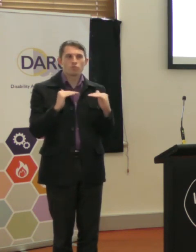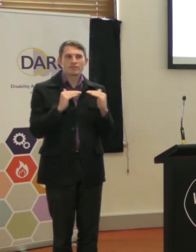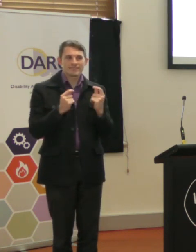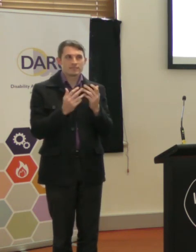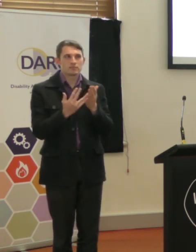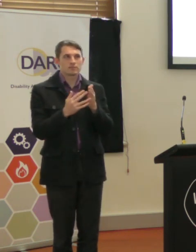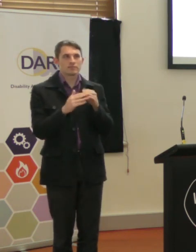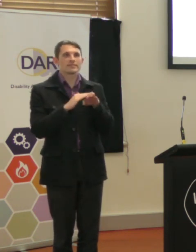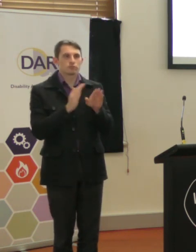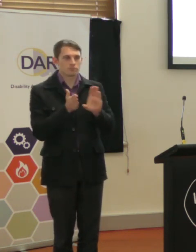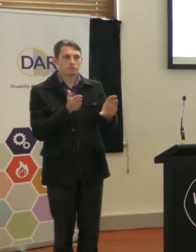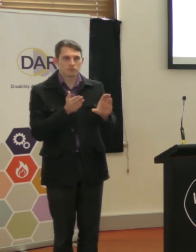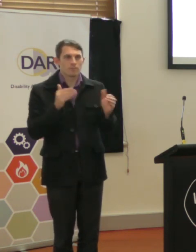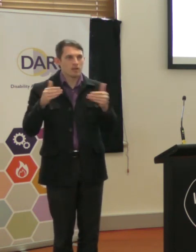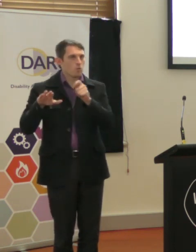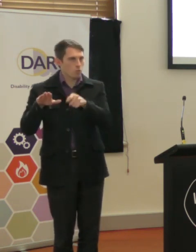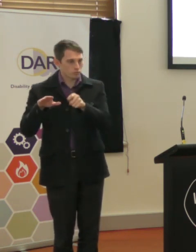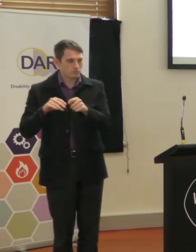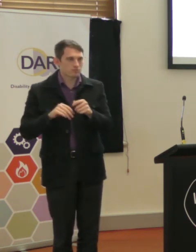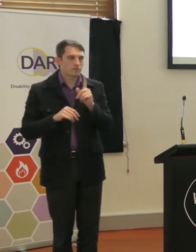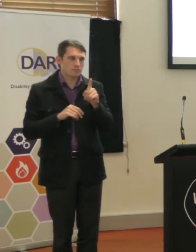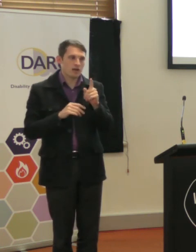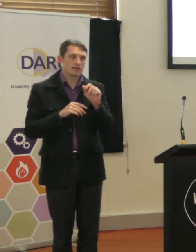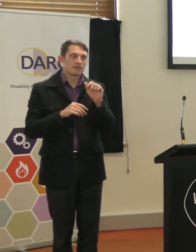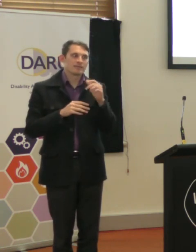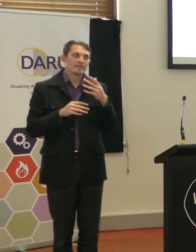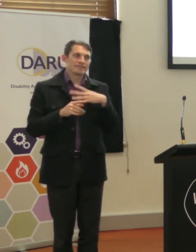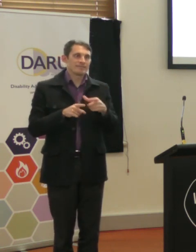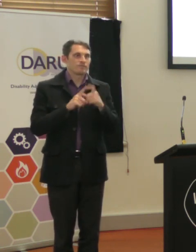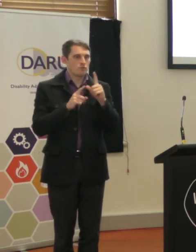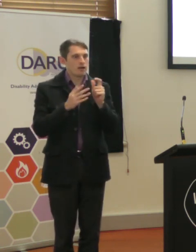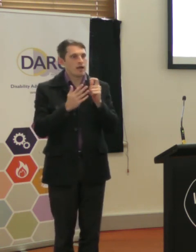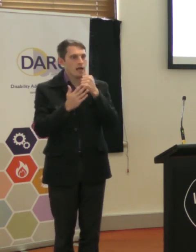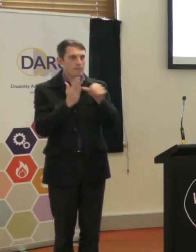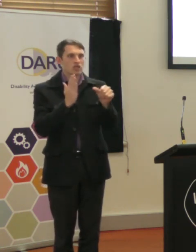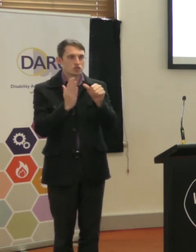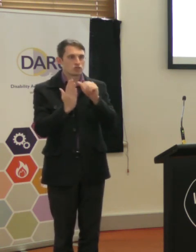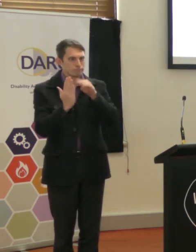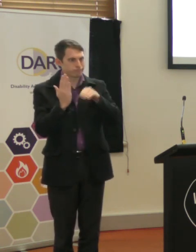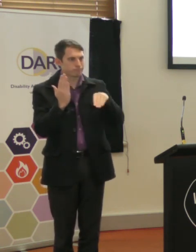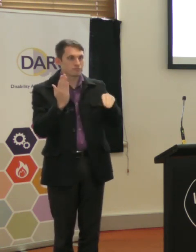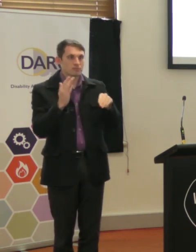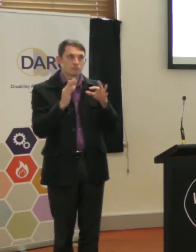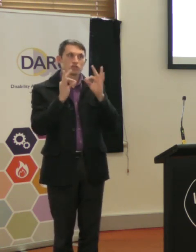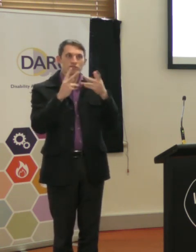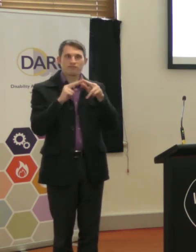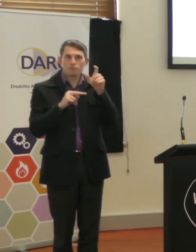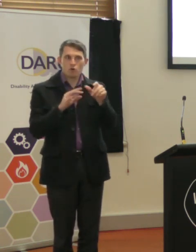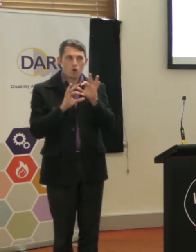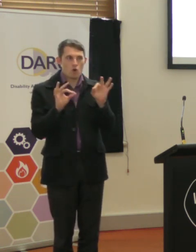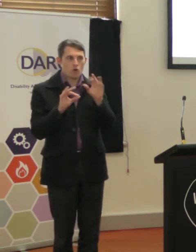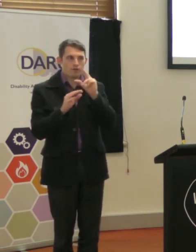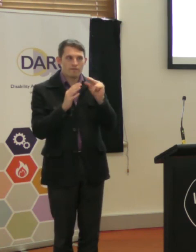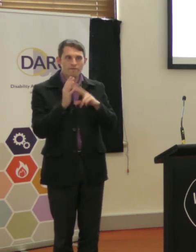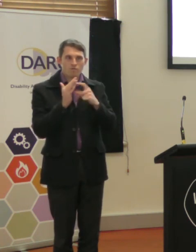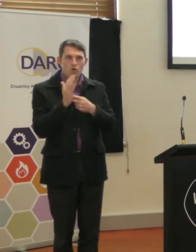the application needs to be filled out, so that might be difficult with someone who has, if someone's non-verbal, it's obviously going to be more